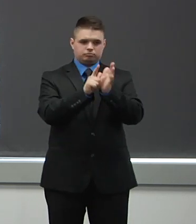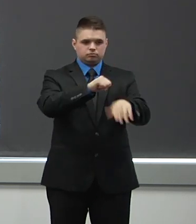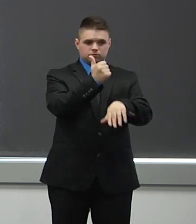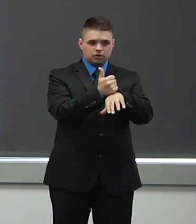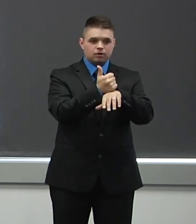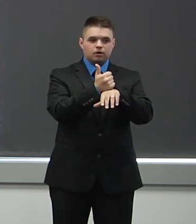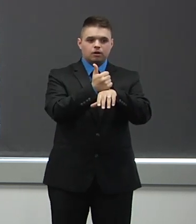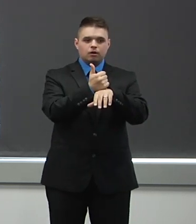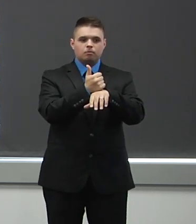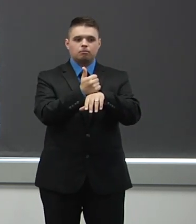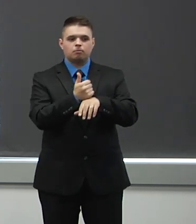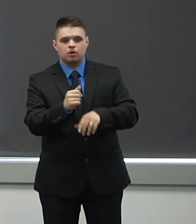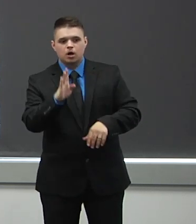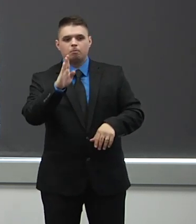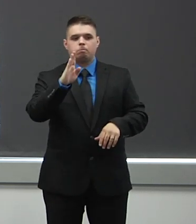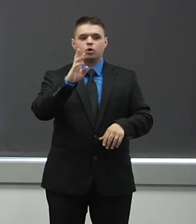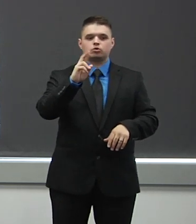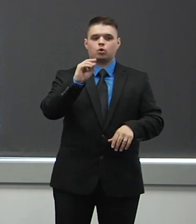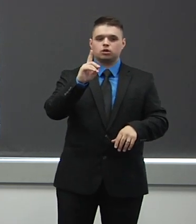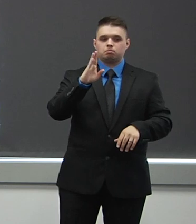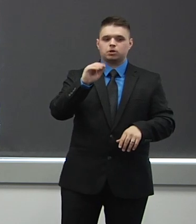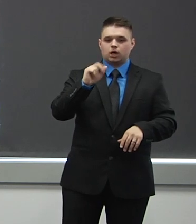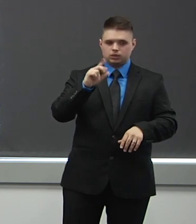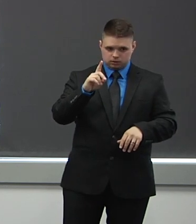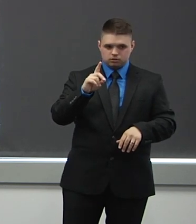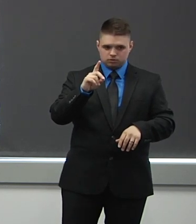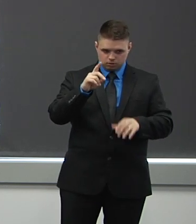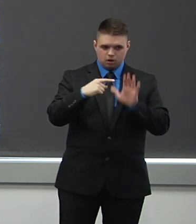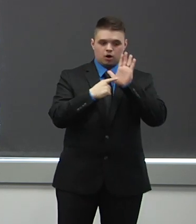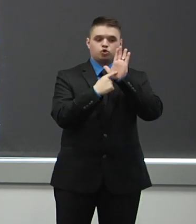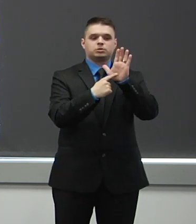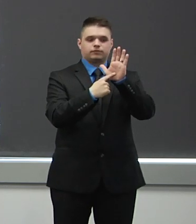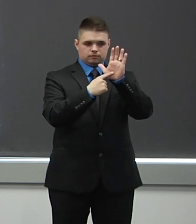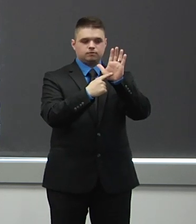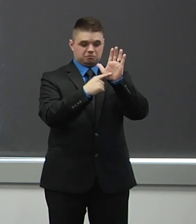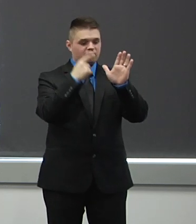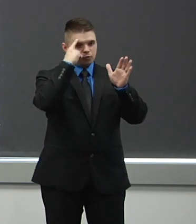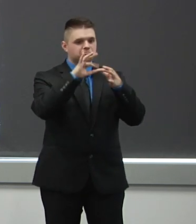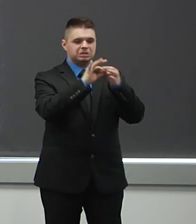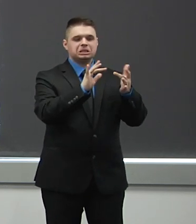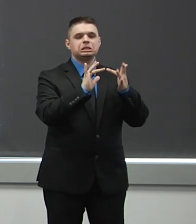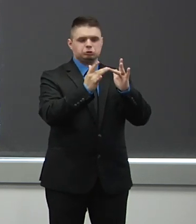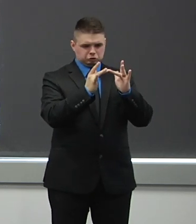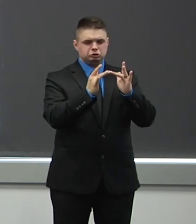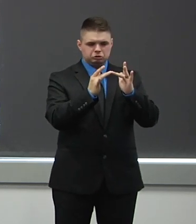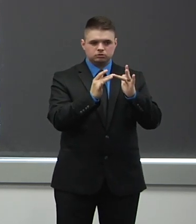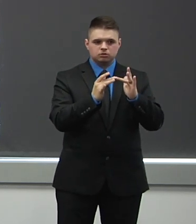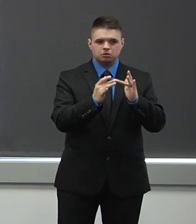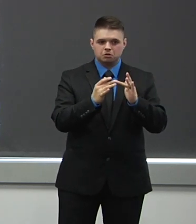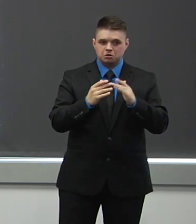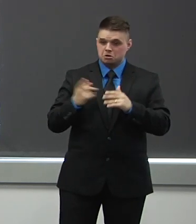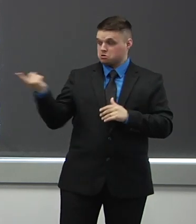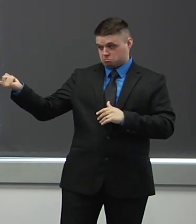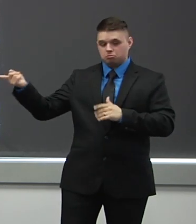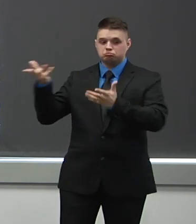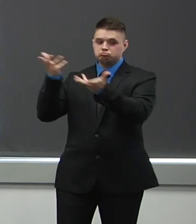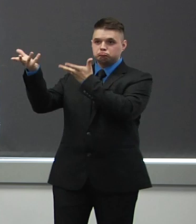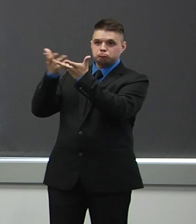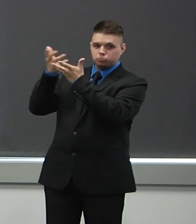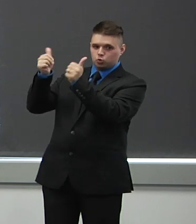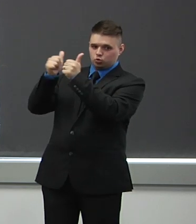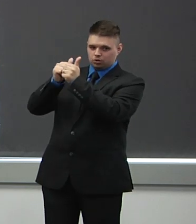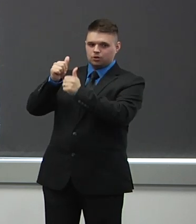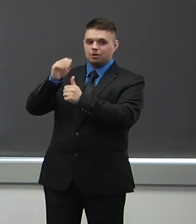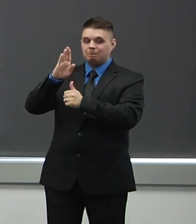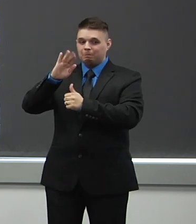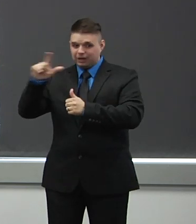Representative Marsh was leading the charge on that. That's been a bill that my team and I have been partnering with her on. I would fully expect this